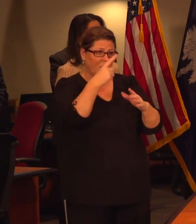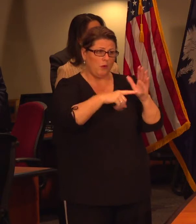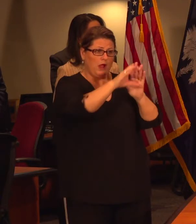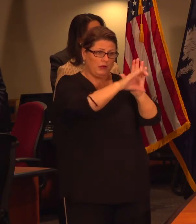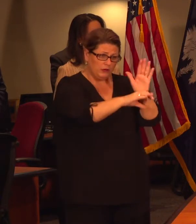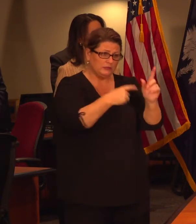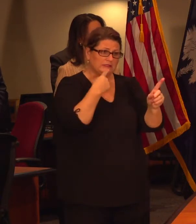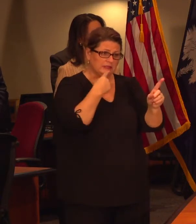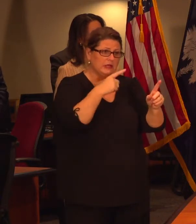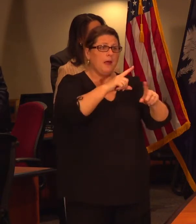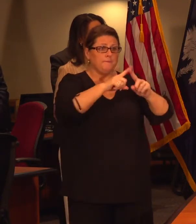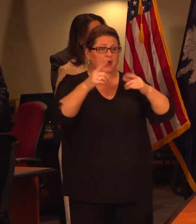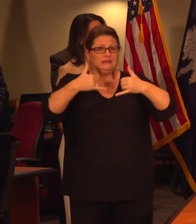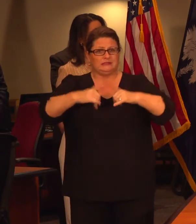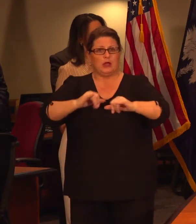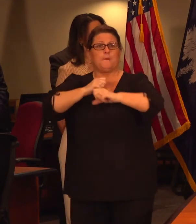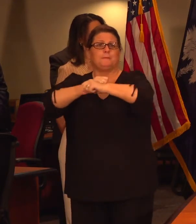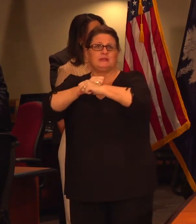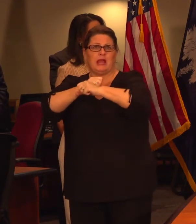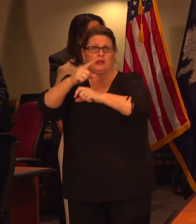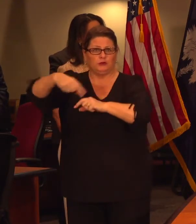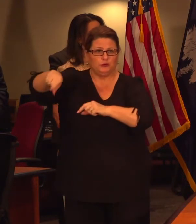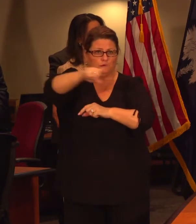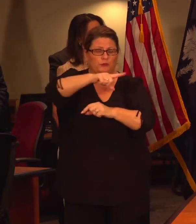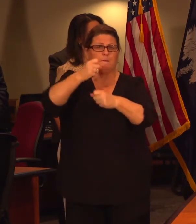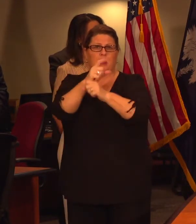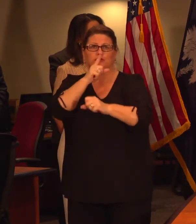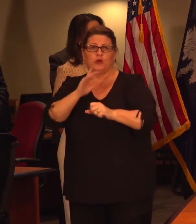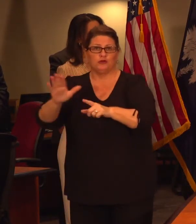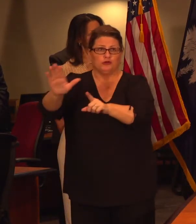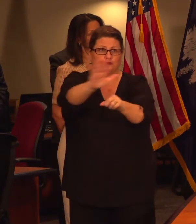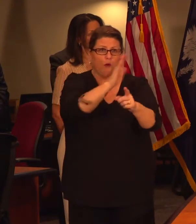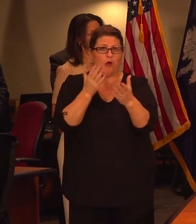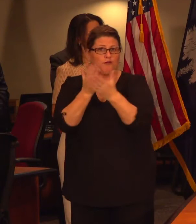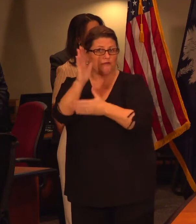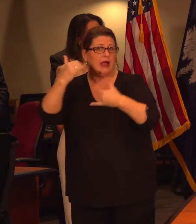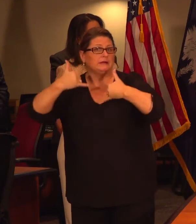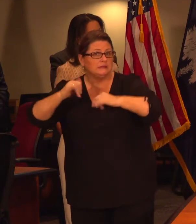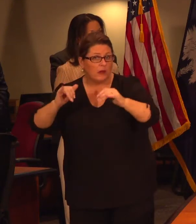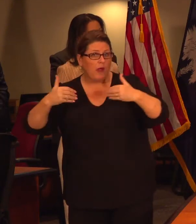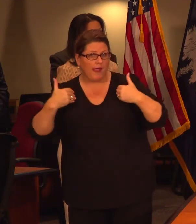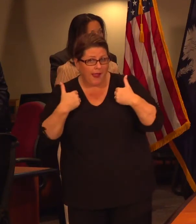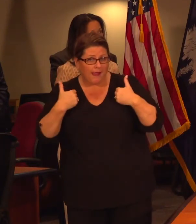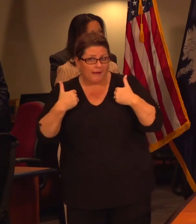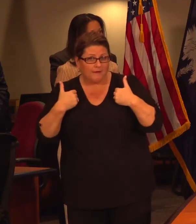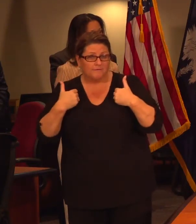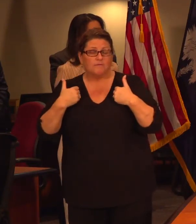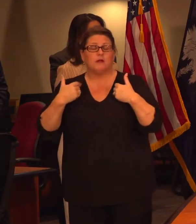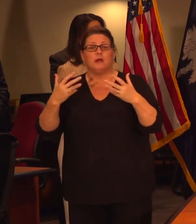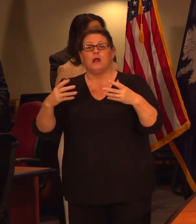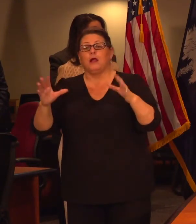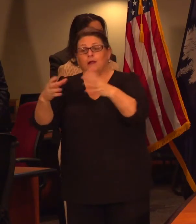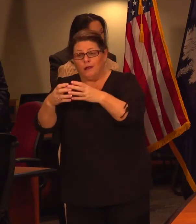the people, having full regard for due process, their rights of assembly, their right to travel, but to stay within the parameters